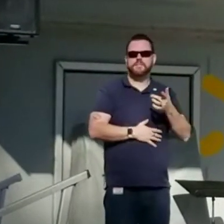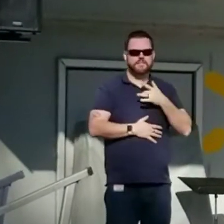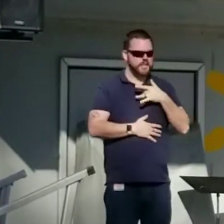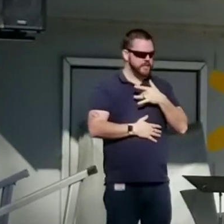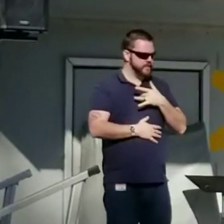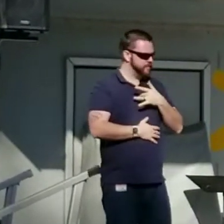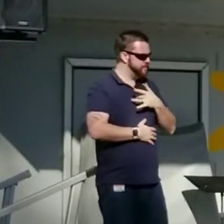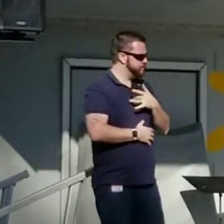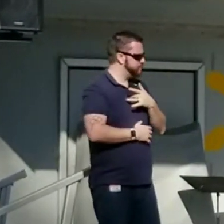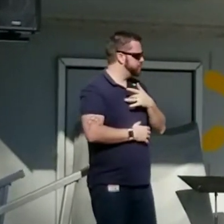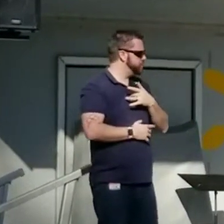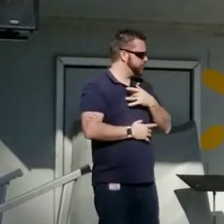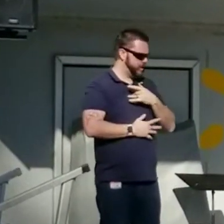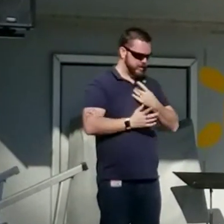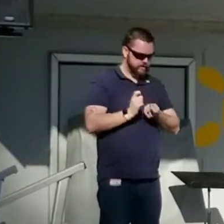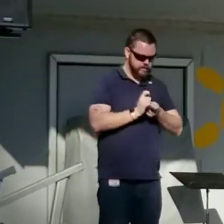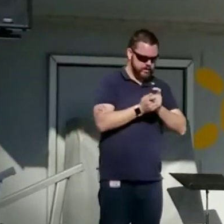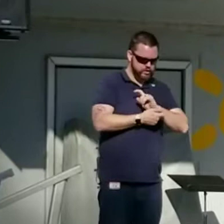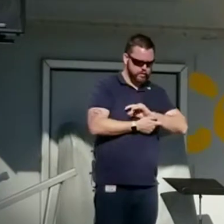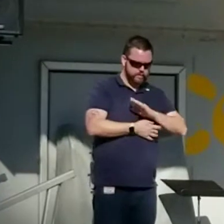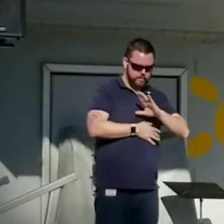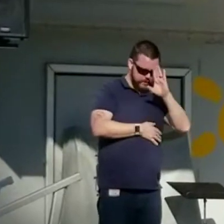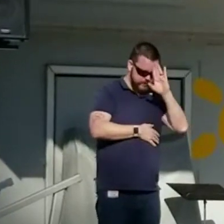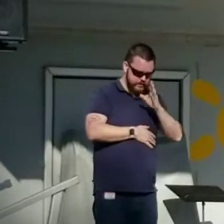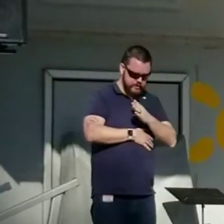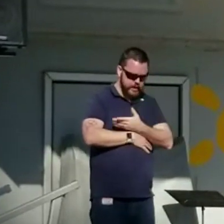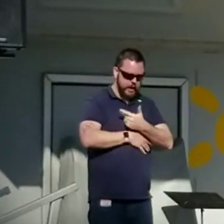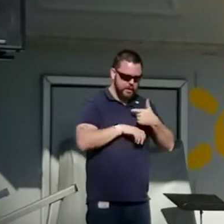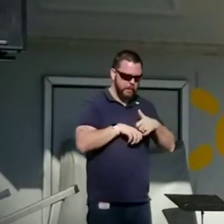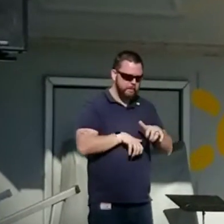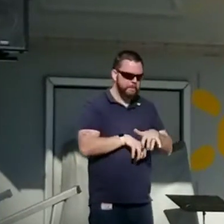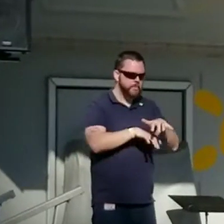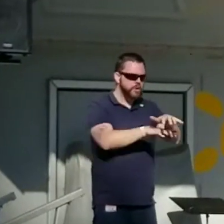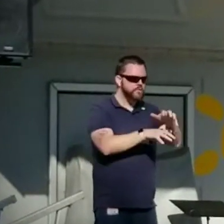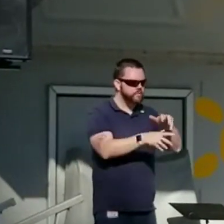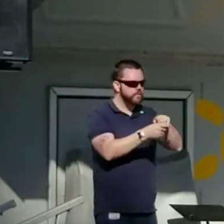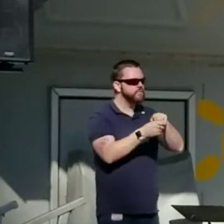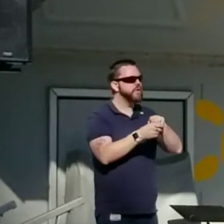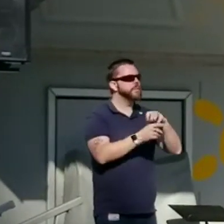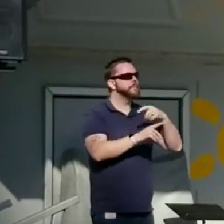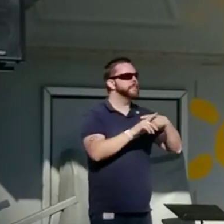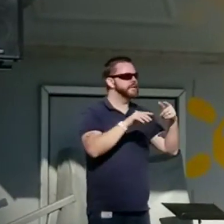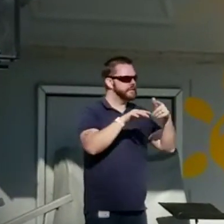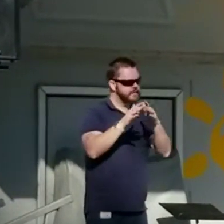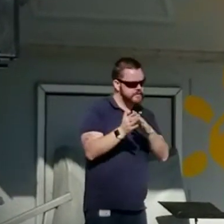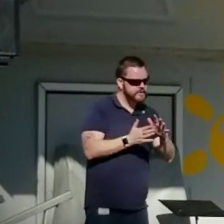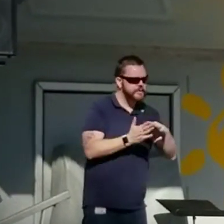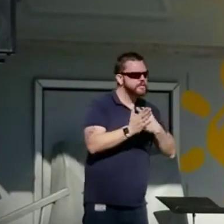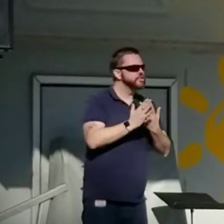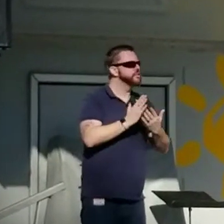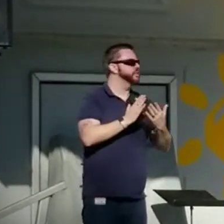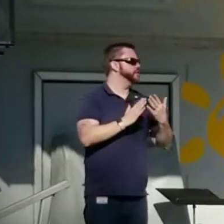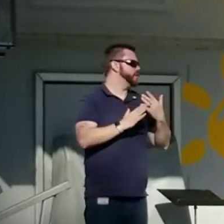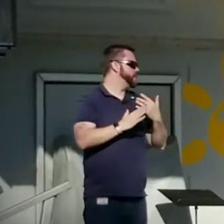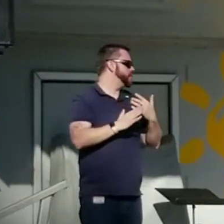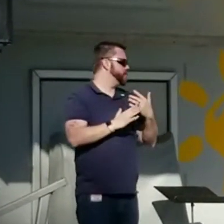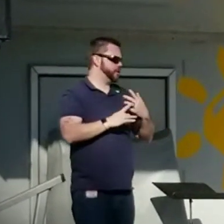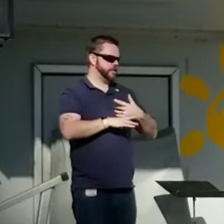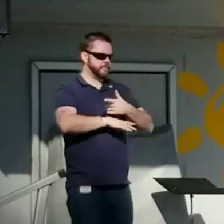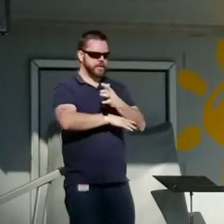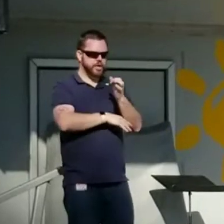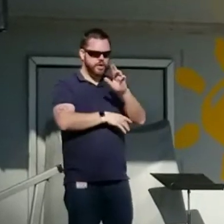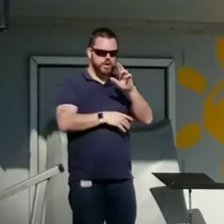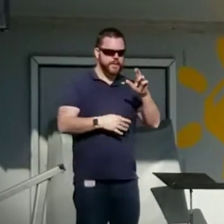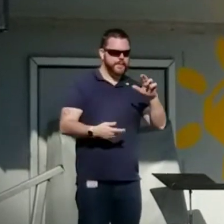And I involved my son in our marching. When a march was scheduled, I'd load up my station wagon,